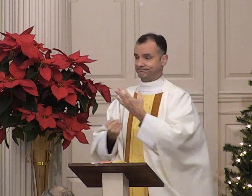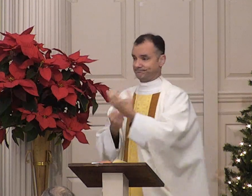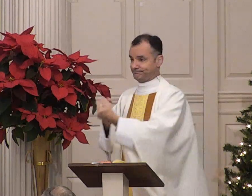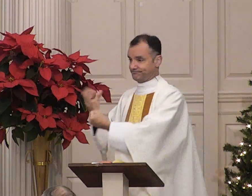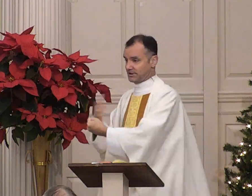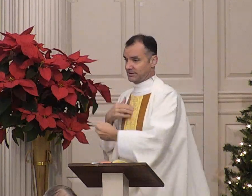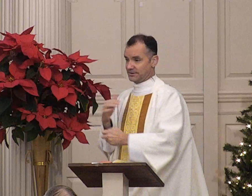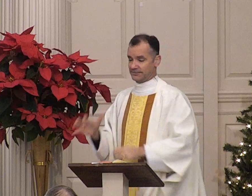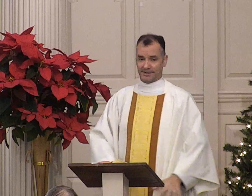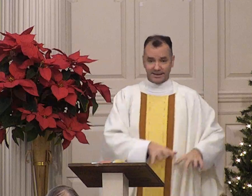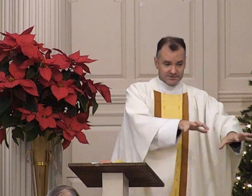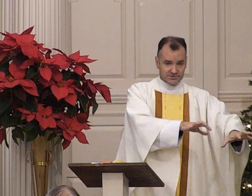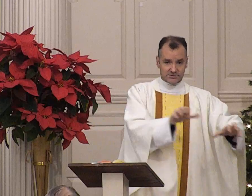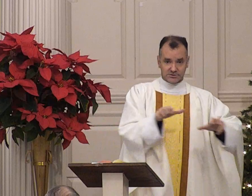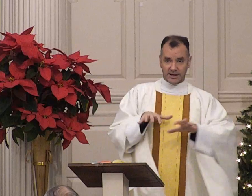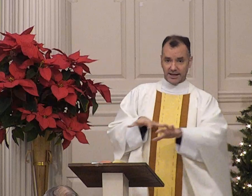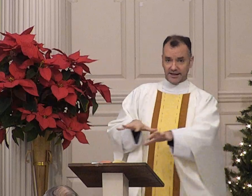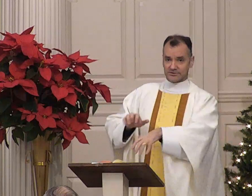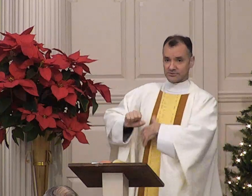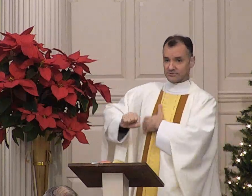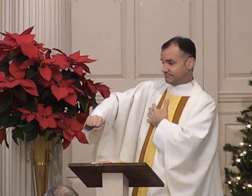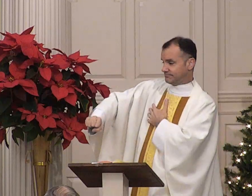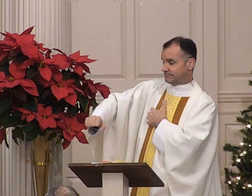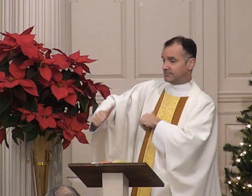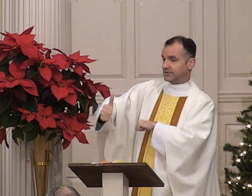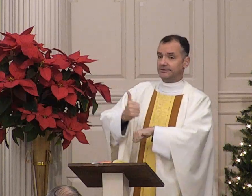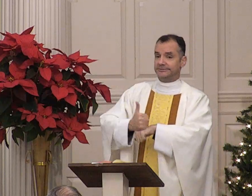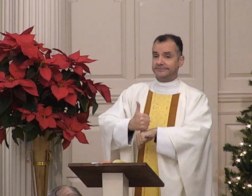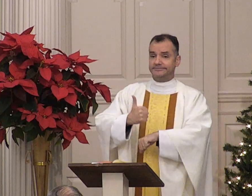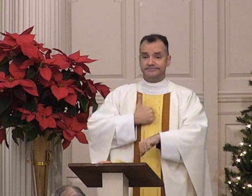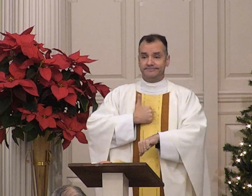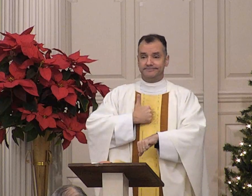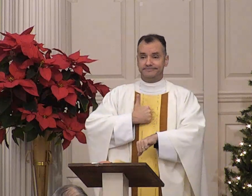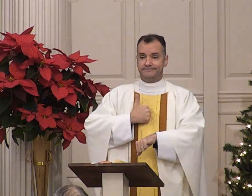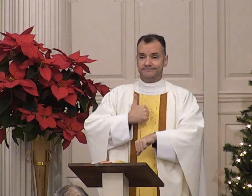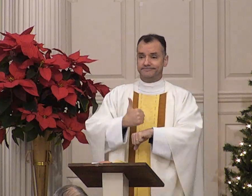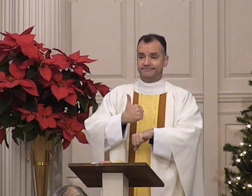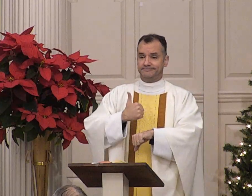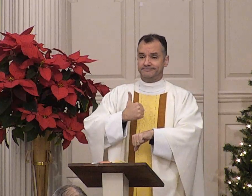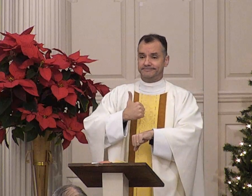in my words, in what I've done, what I've failed to do.